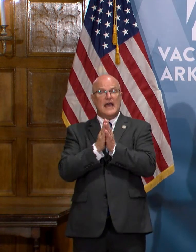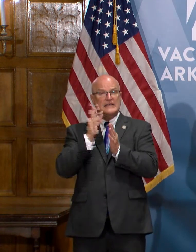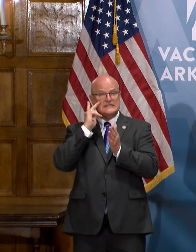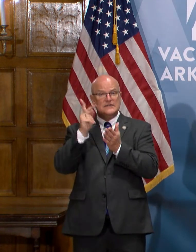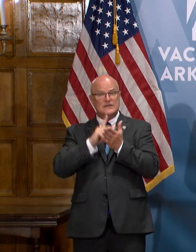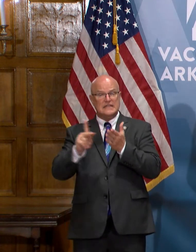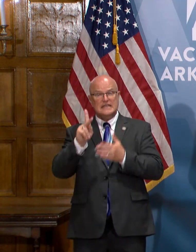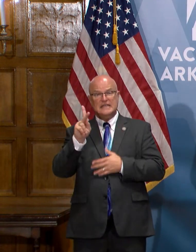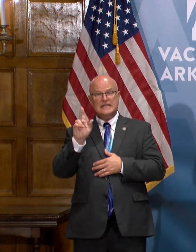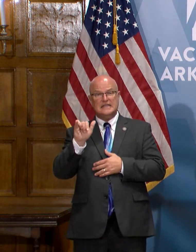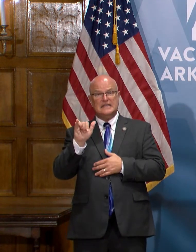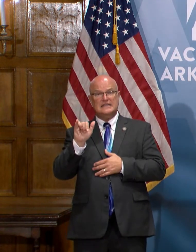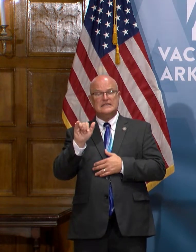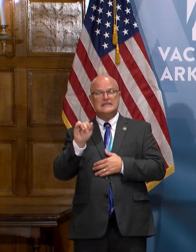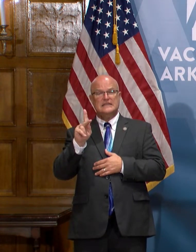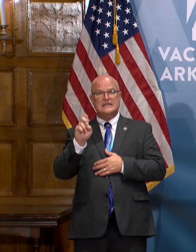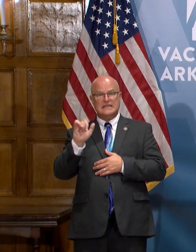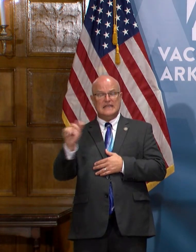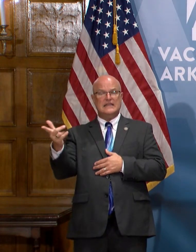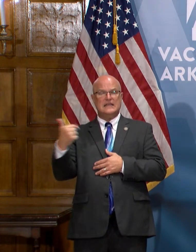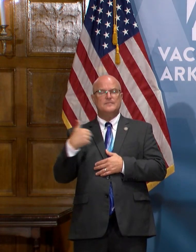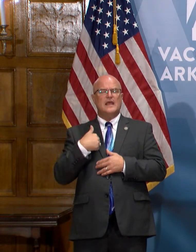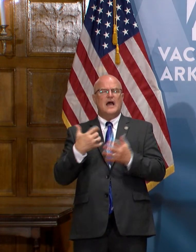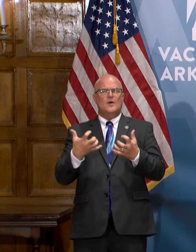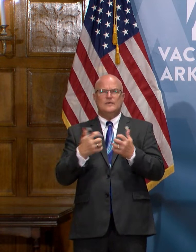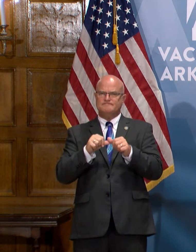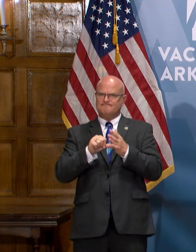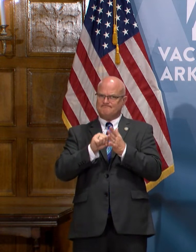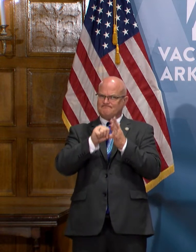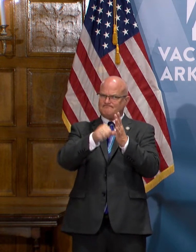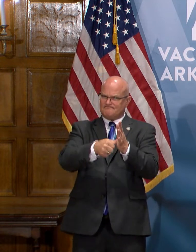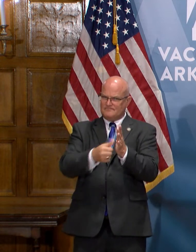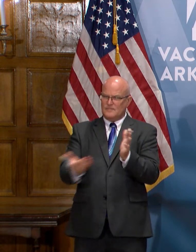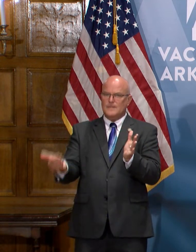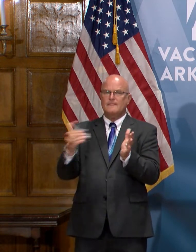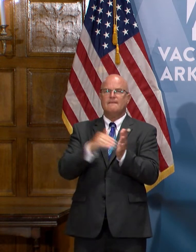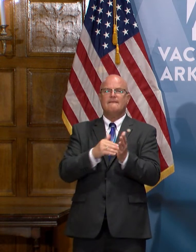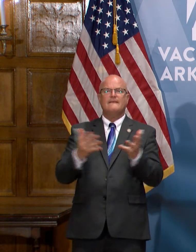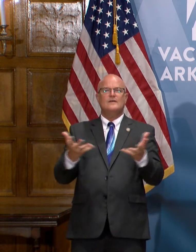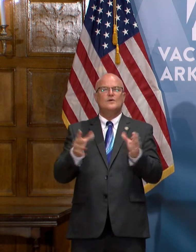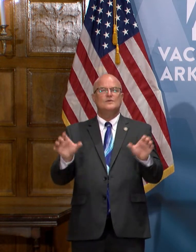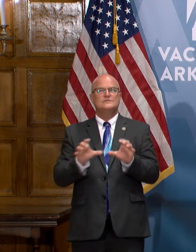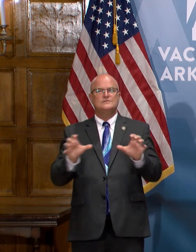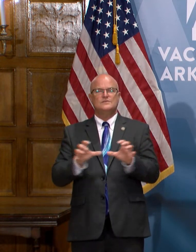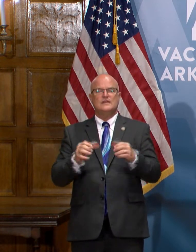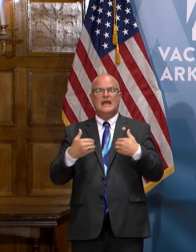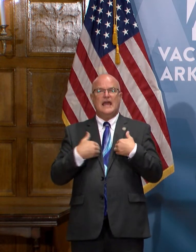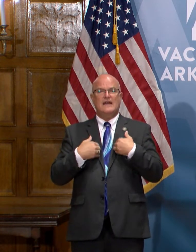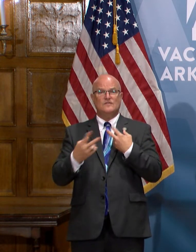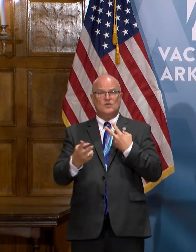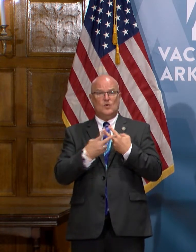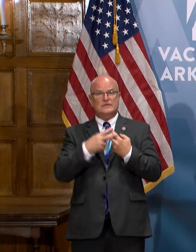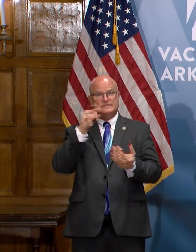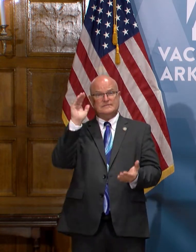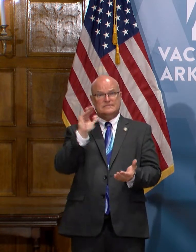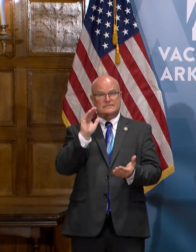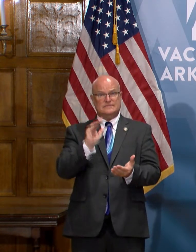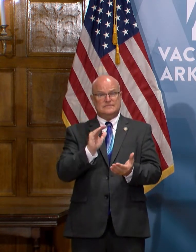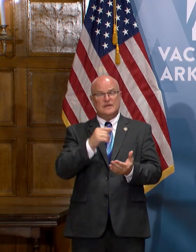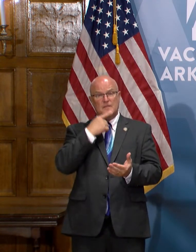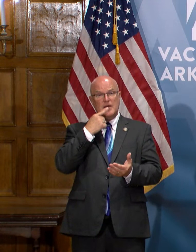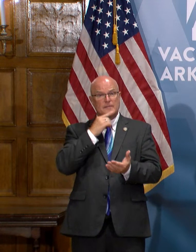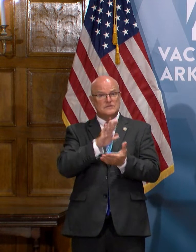Secretary DeKey to come up, I wanted to reemphasize what we are doing to reduce quarantines in our